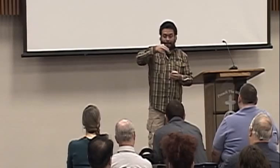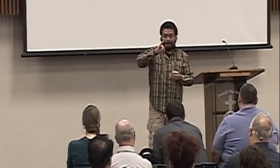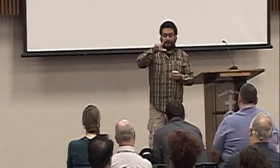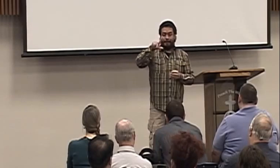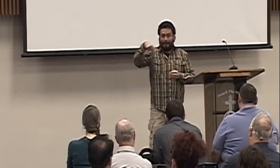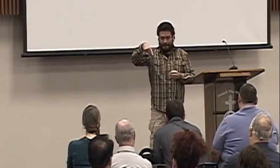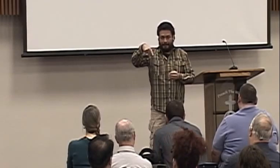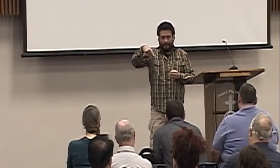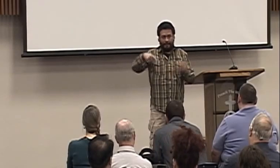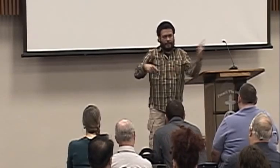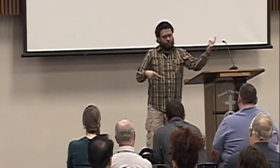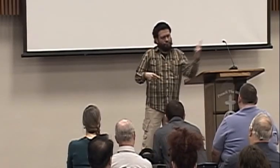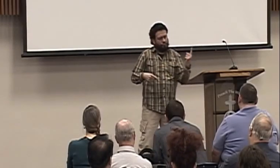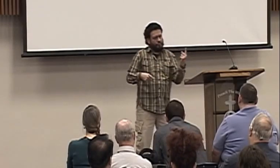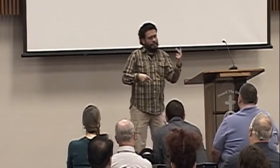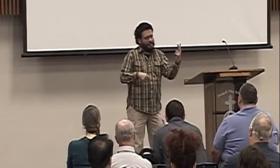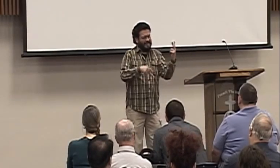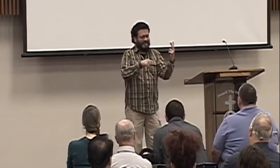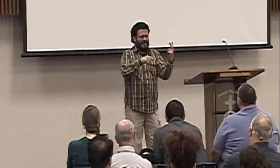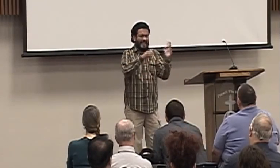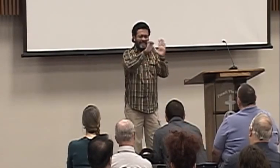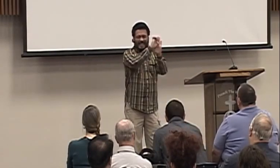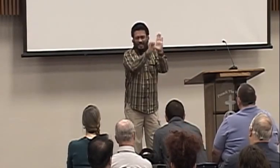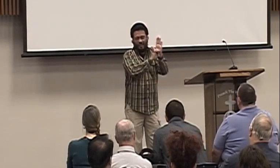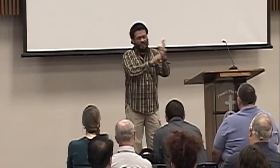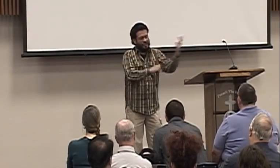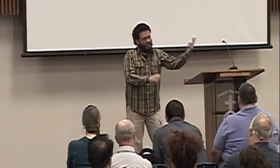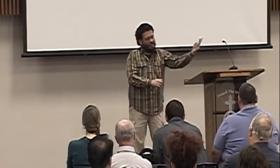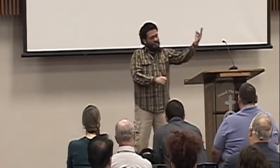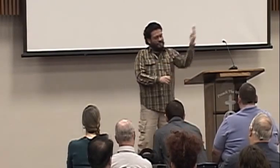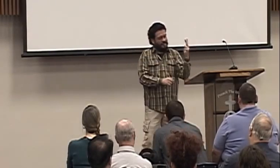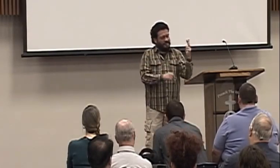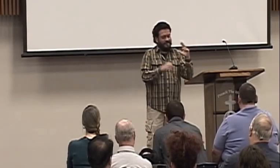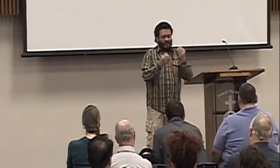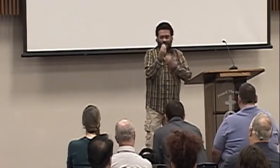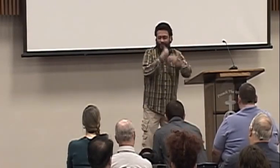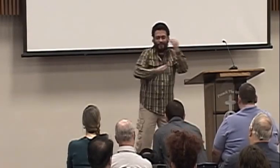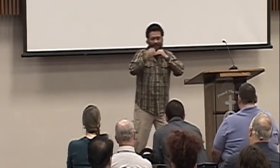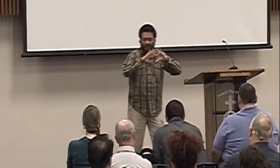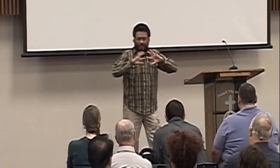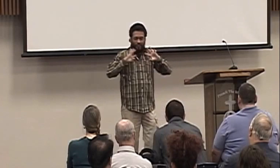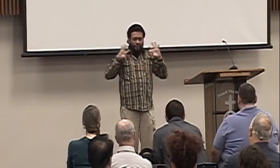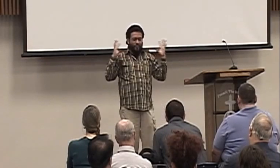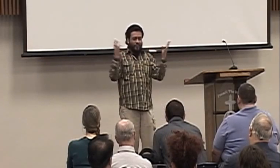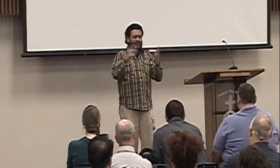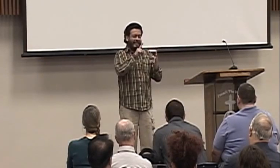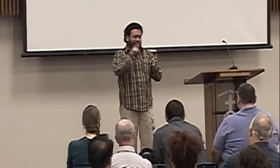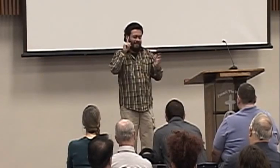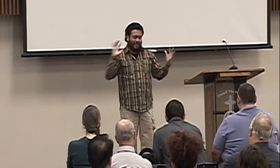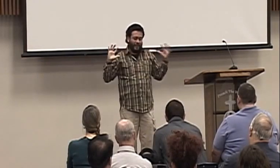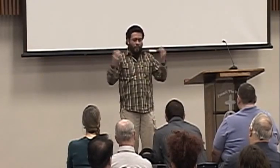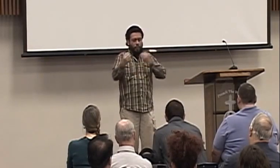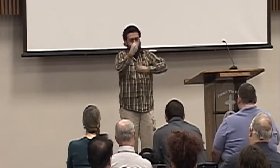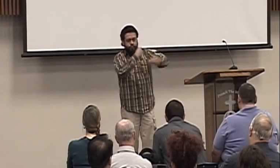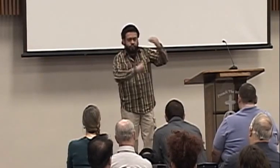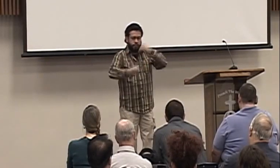And so we talked with Phil. Really the elders, all the elders of the church came. We had this meal together with all the deaf.